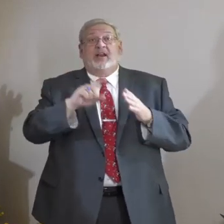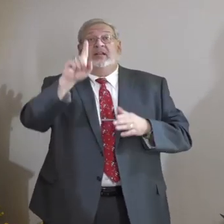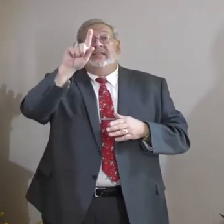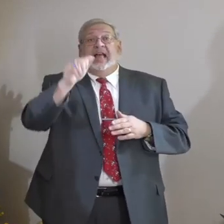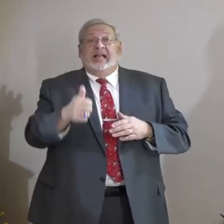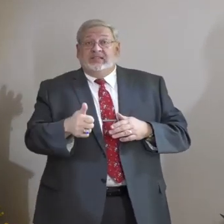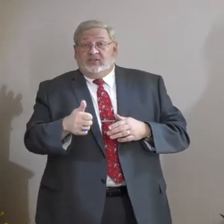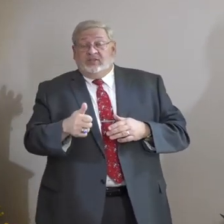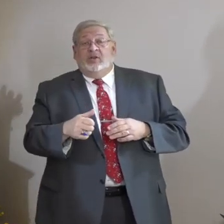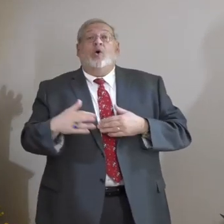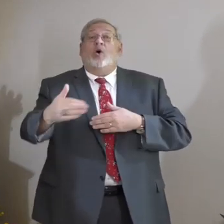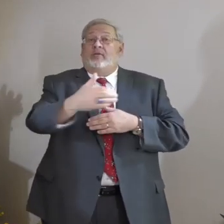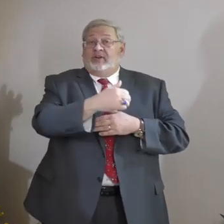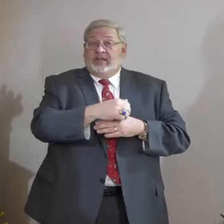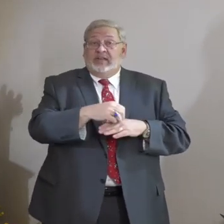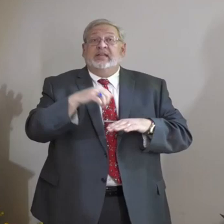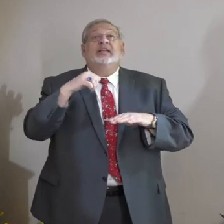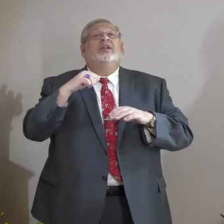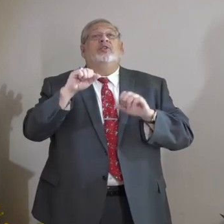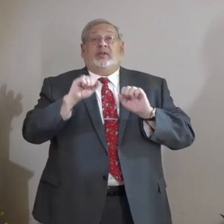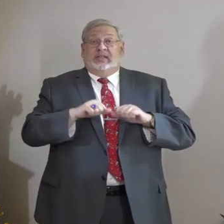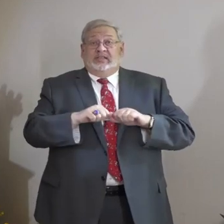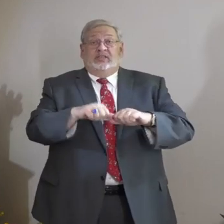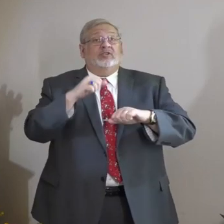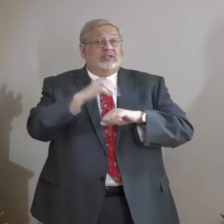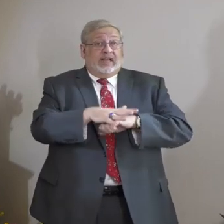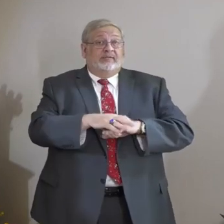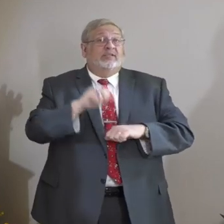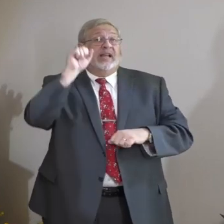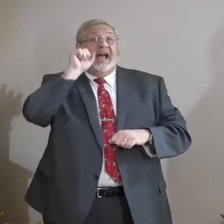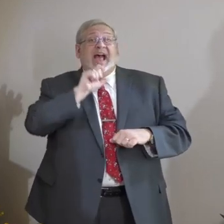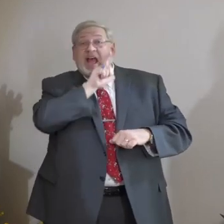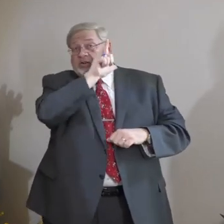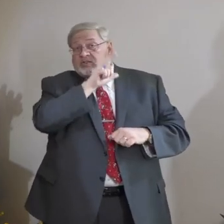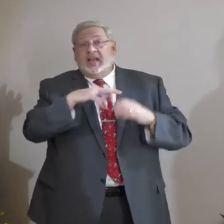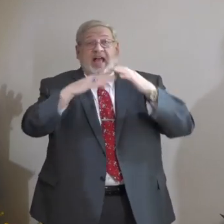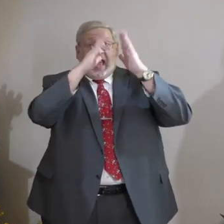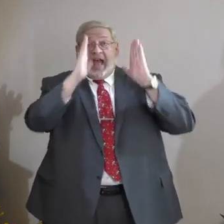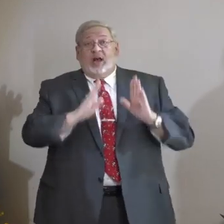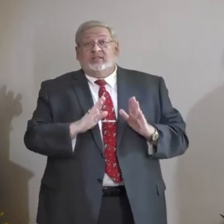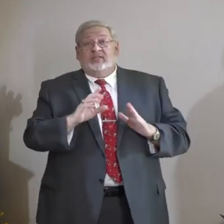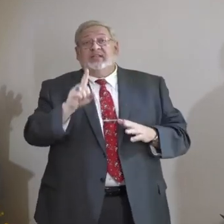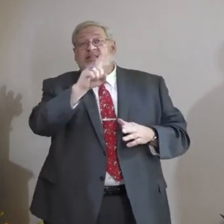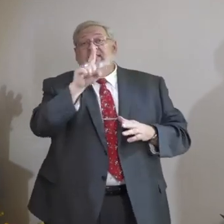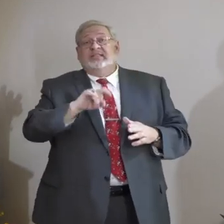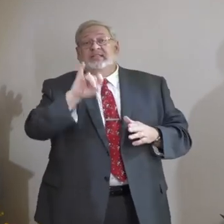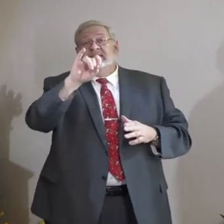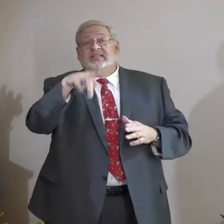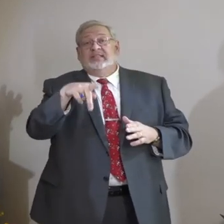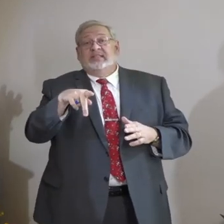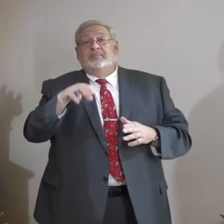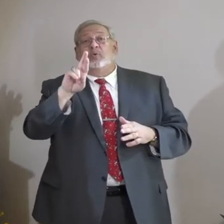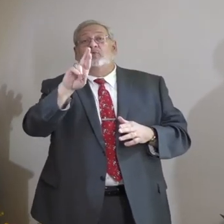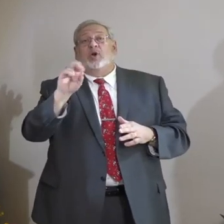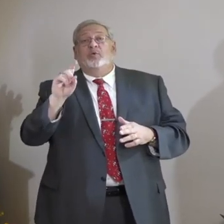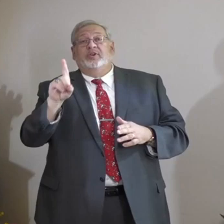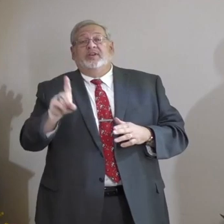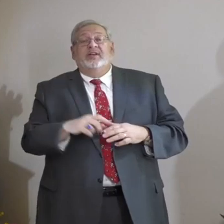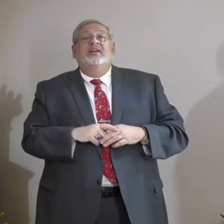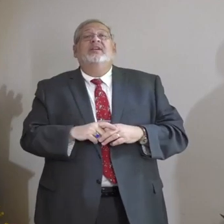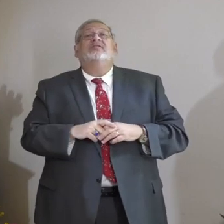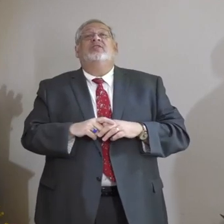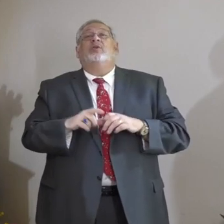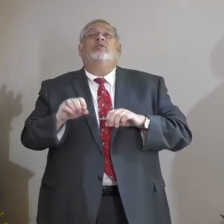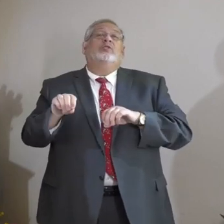and offerings. You can still send them in to Al Van Osten's house over there on Zip Road. So please take care of